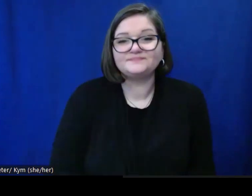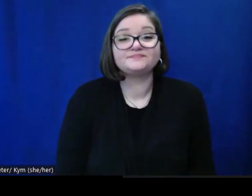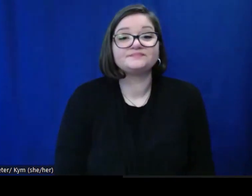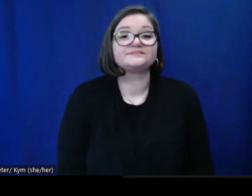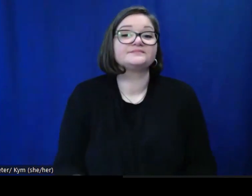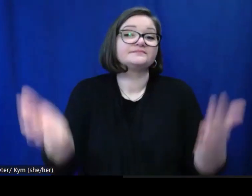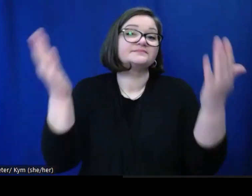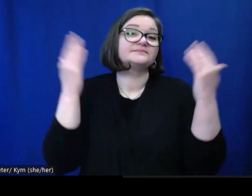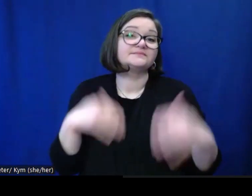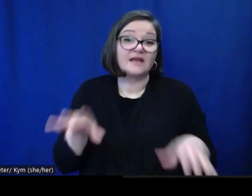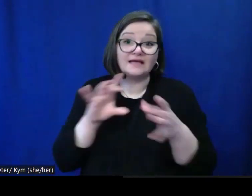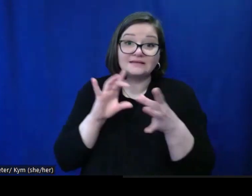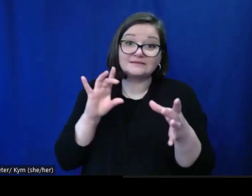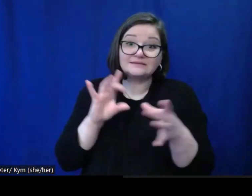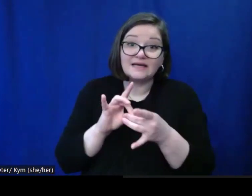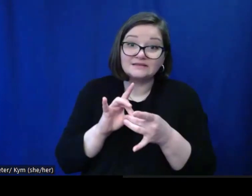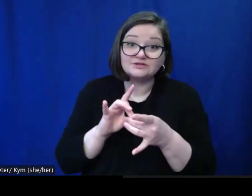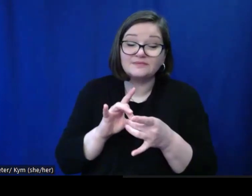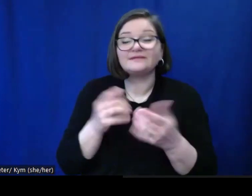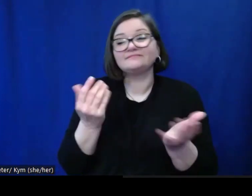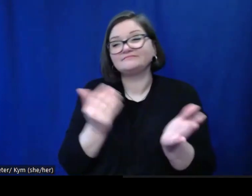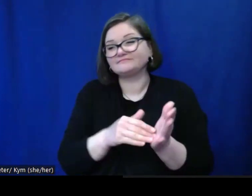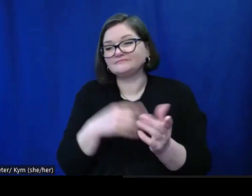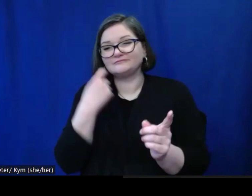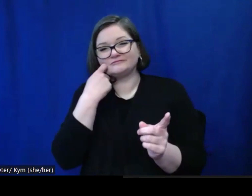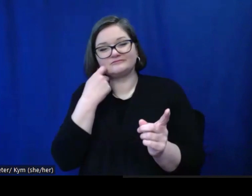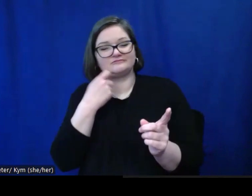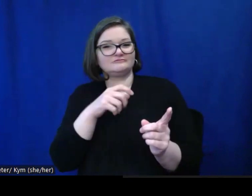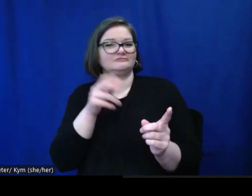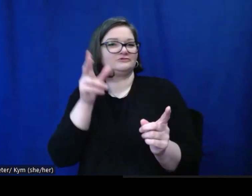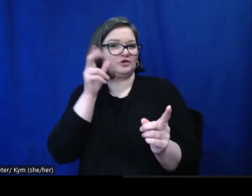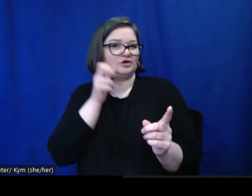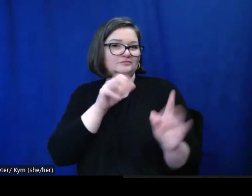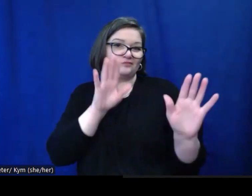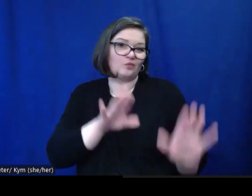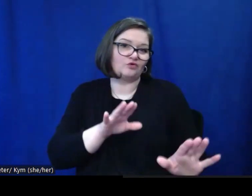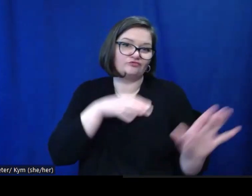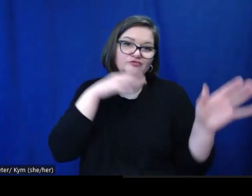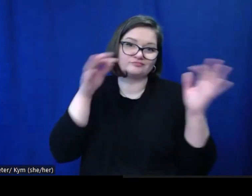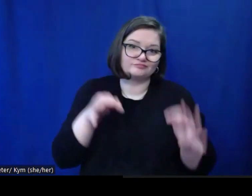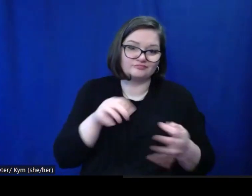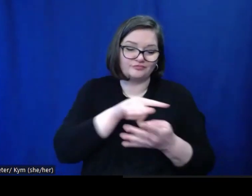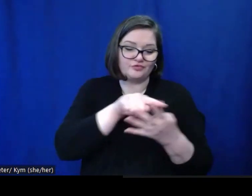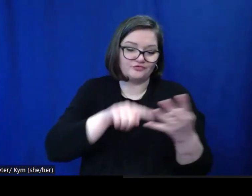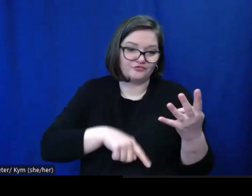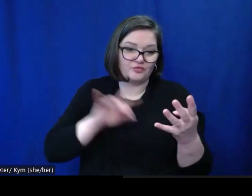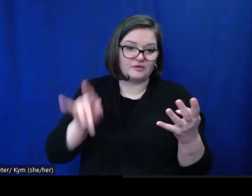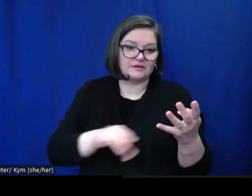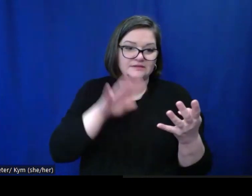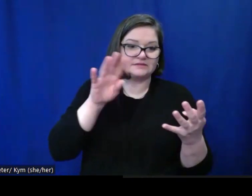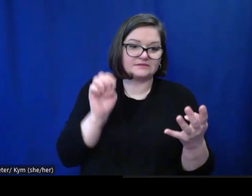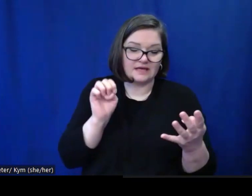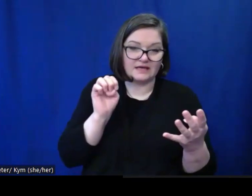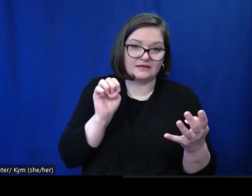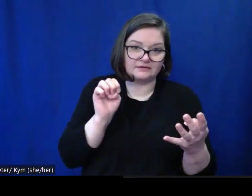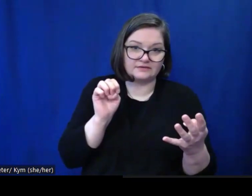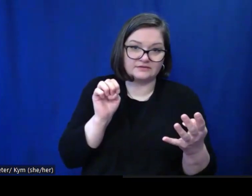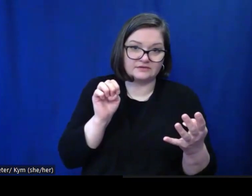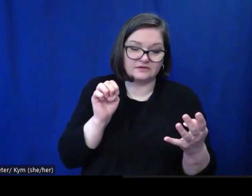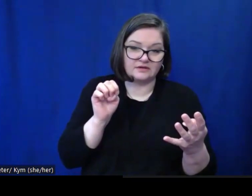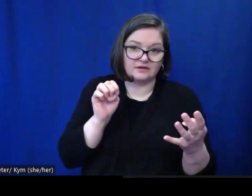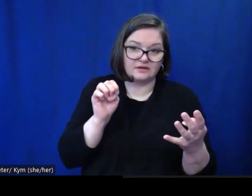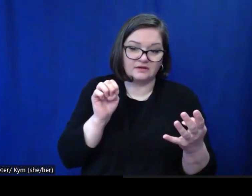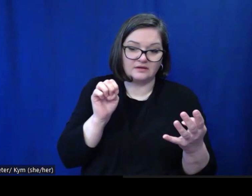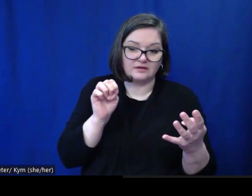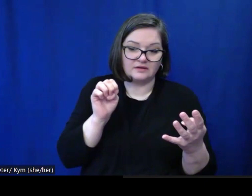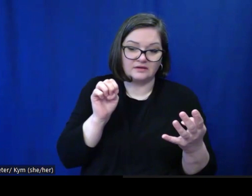Attachment, and Latrice did a lovely job of talking about the 4 attachment styles. And I put attachment feed off of